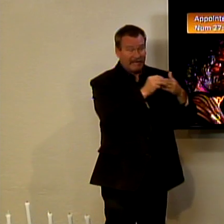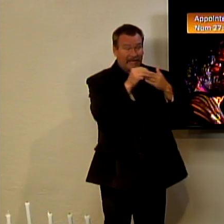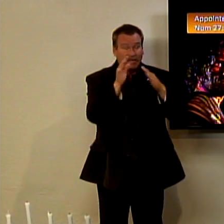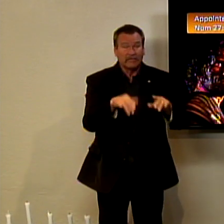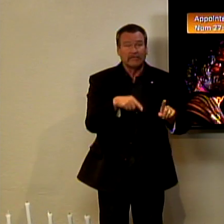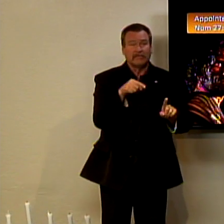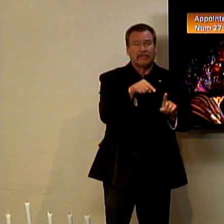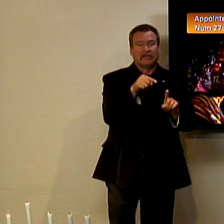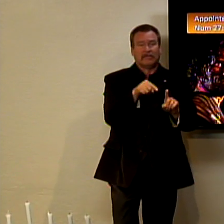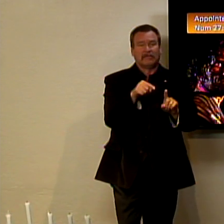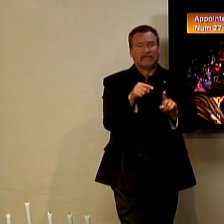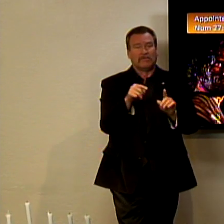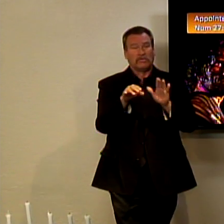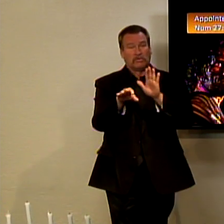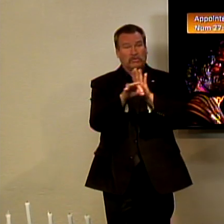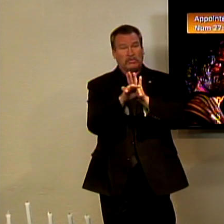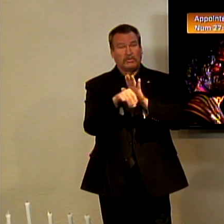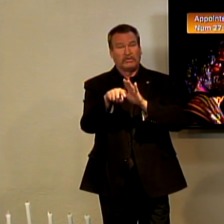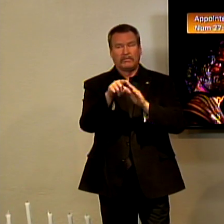Faithful servant, effective leader.